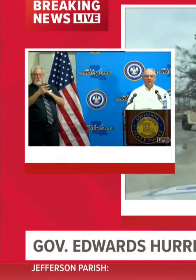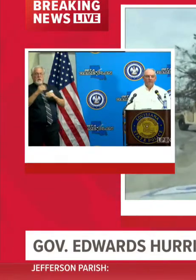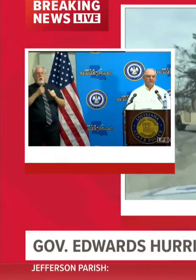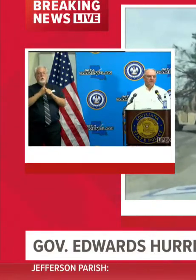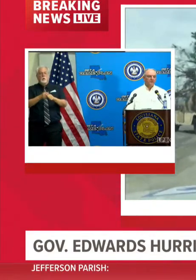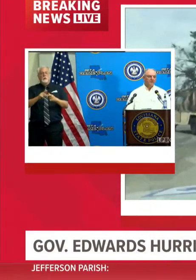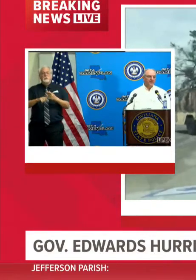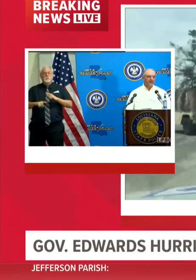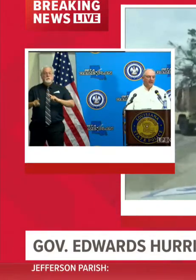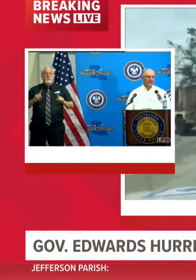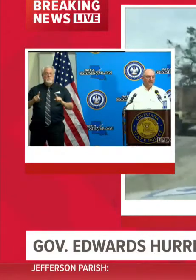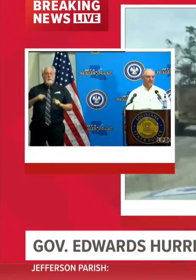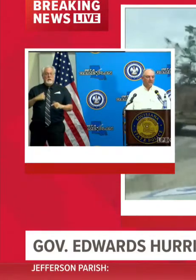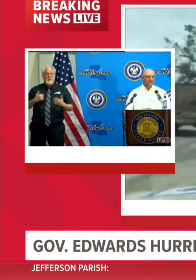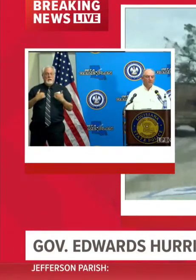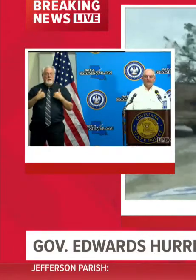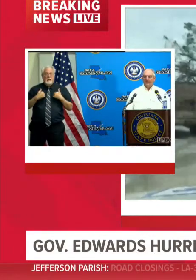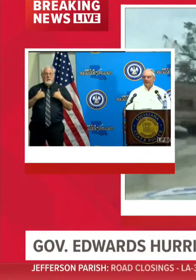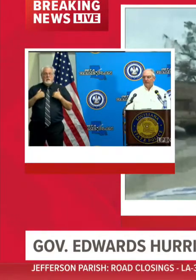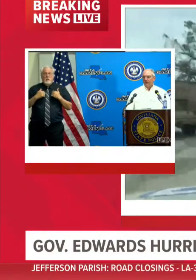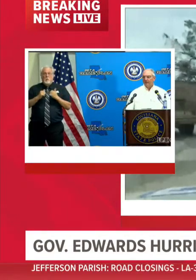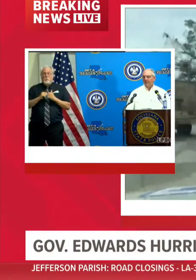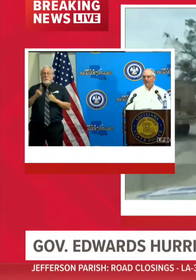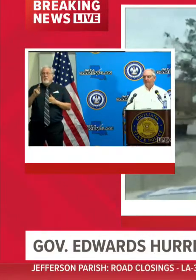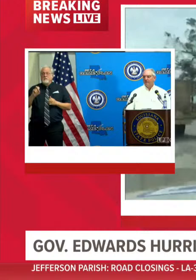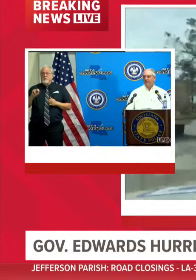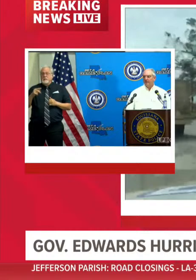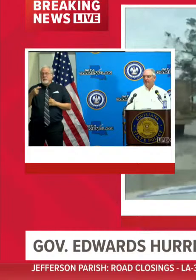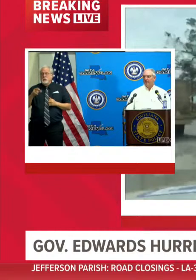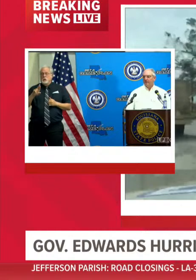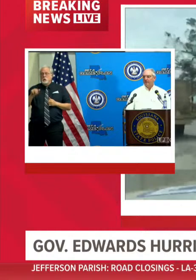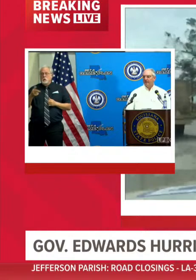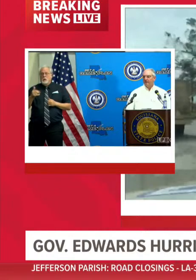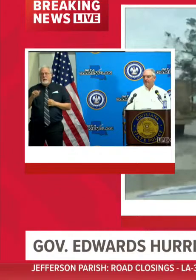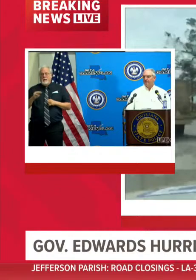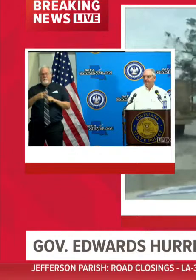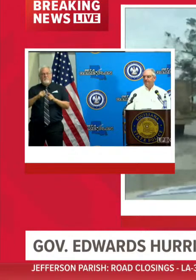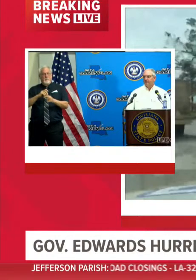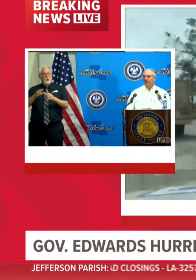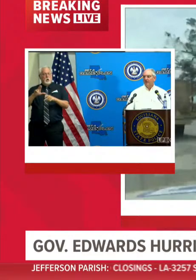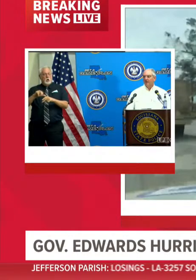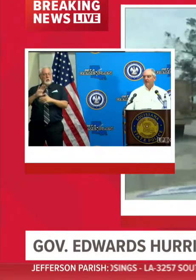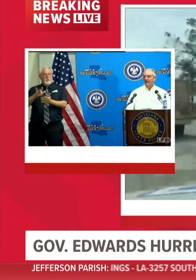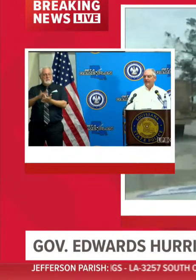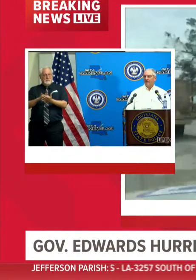to a conversation that I had with Ken Graham of the Hurricane Center,